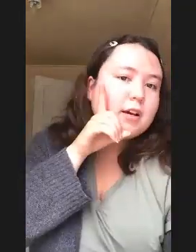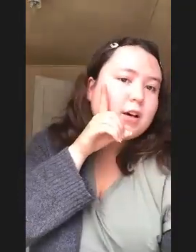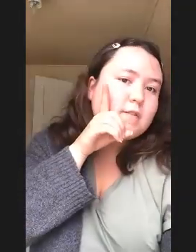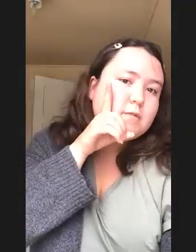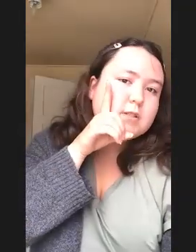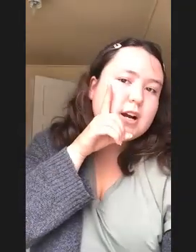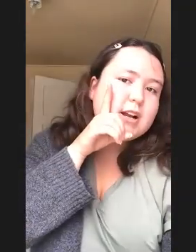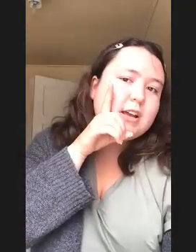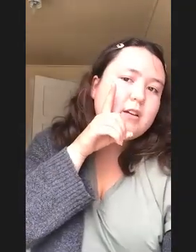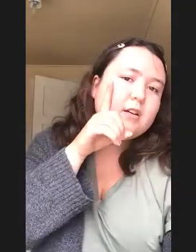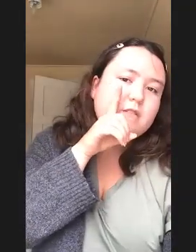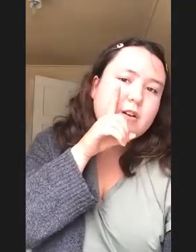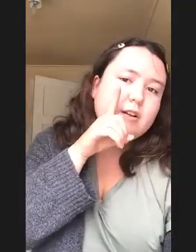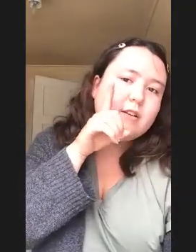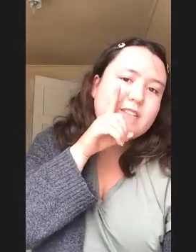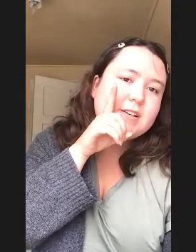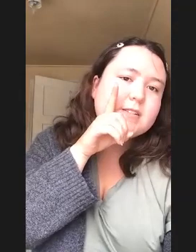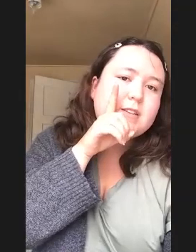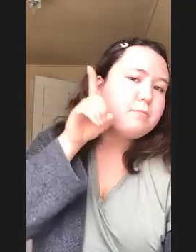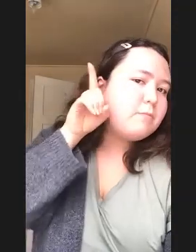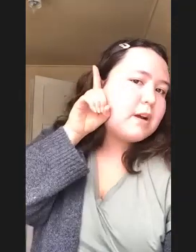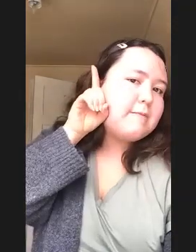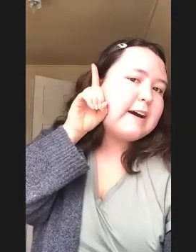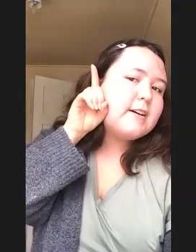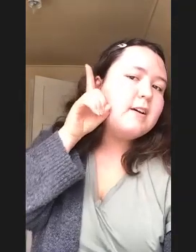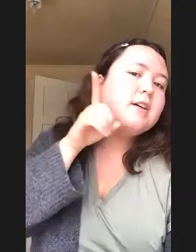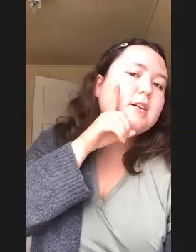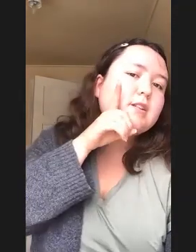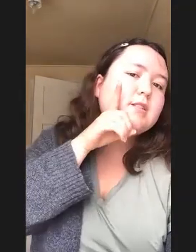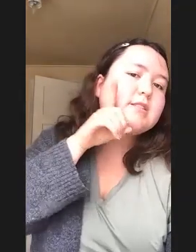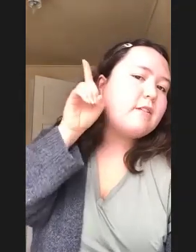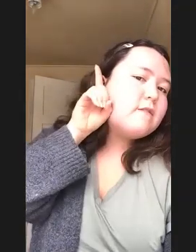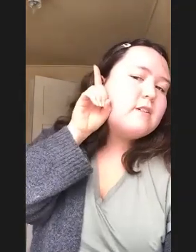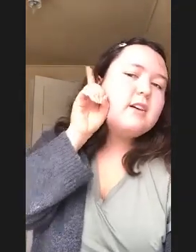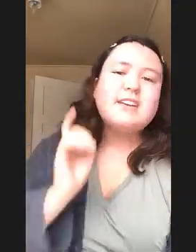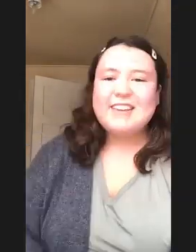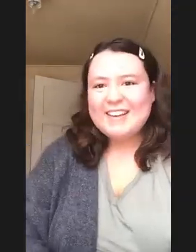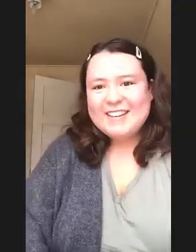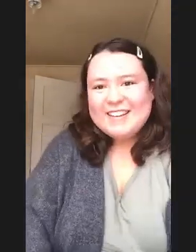kind of start at the front of your face and then bring it back. Deaf. Yeah.